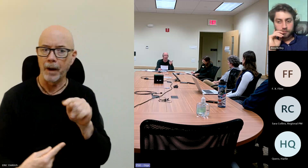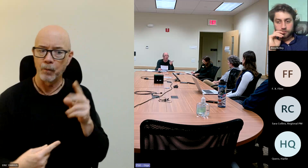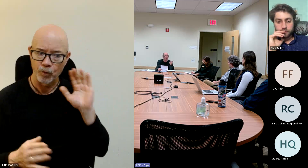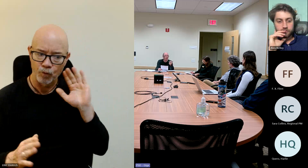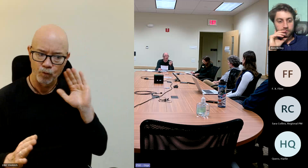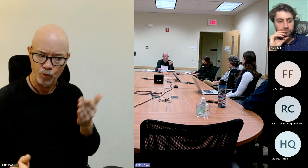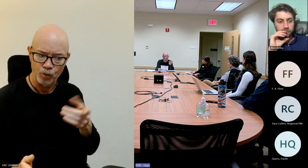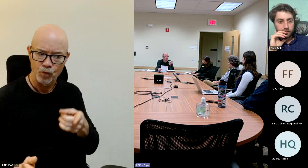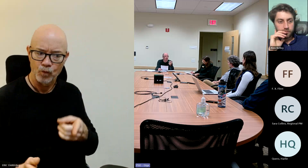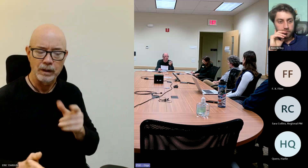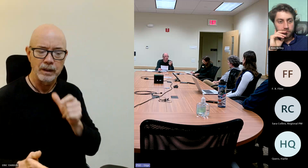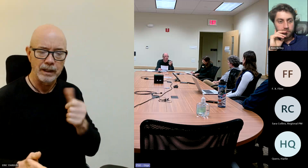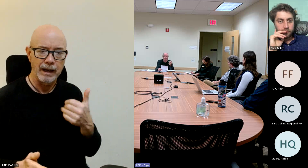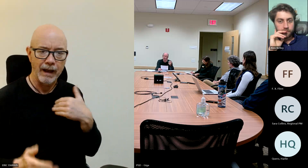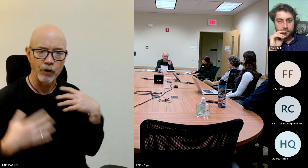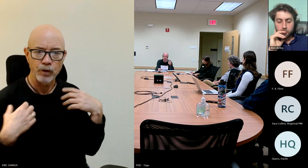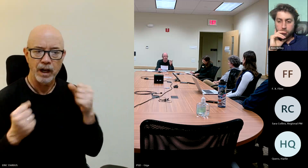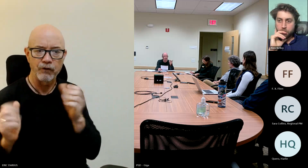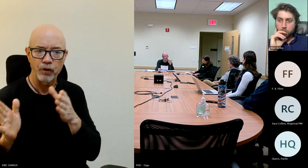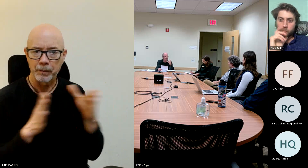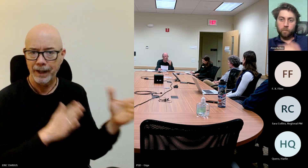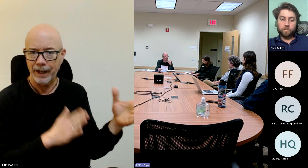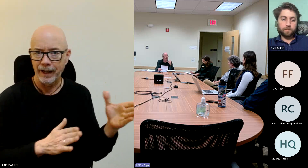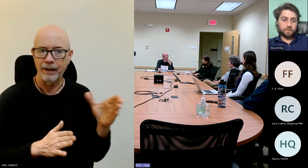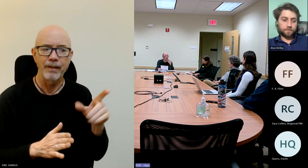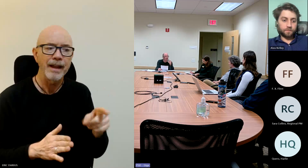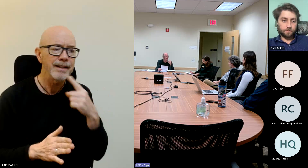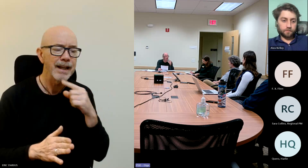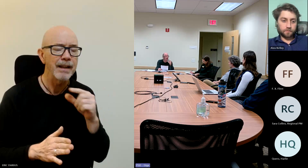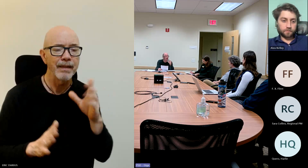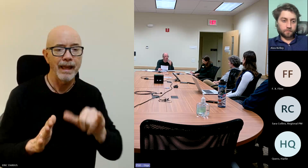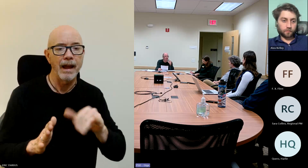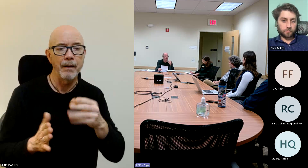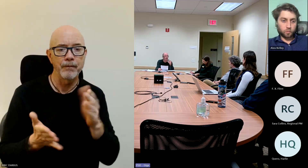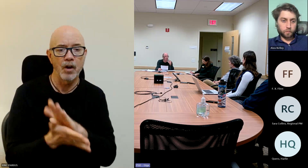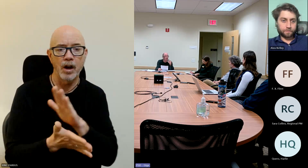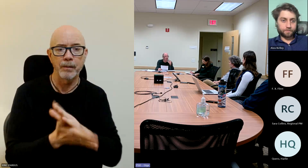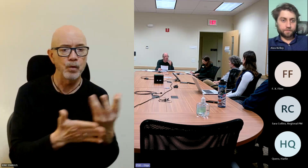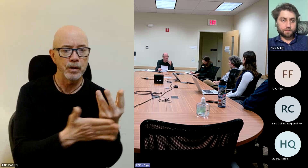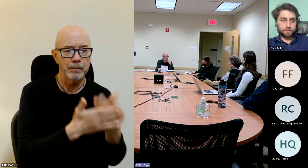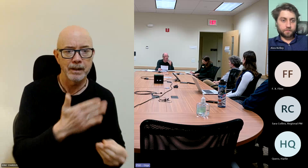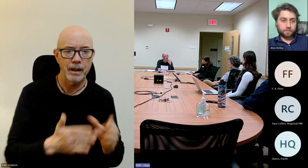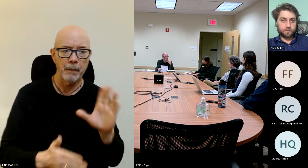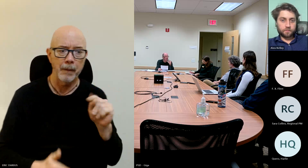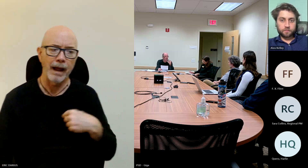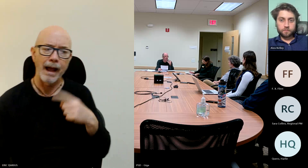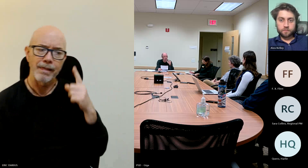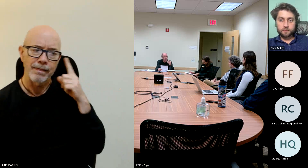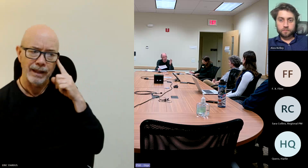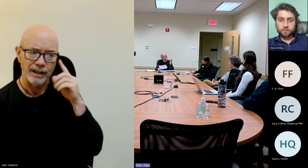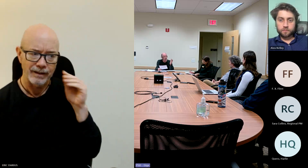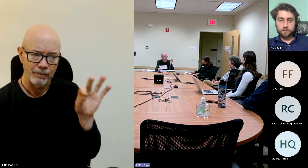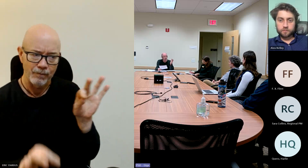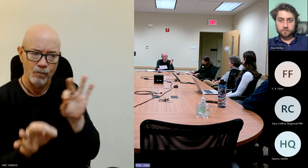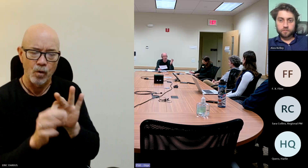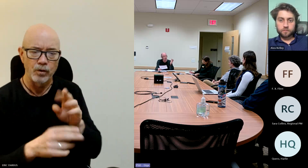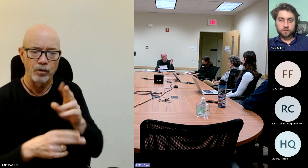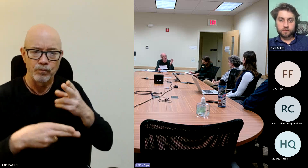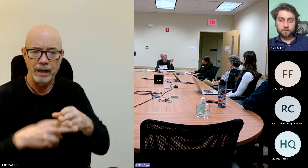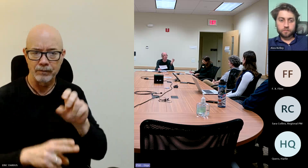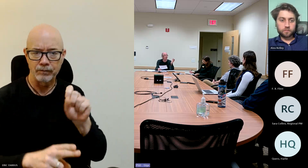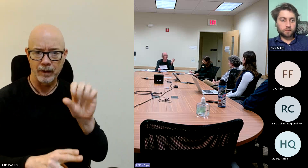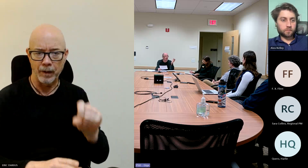They claimed that document was secret. I didn't think so. I thought it was essential to put it out there. The